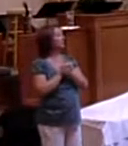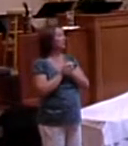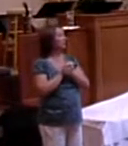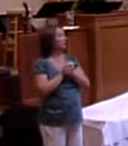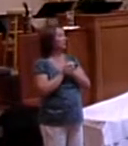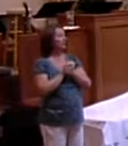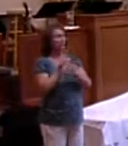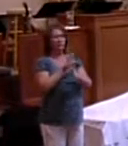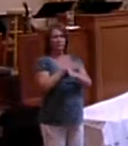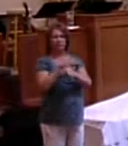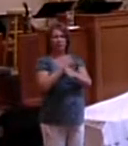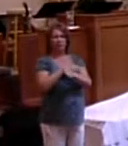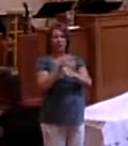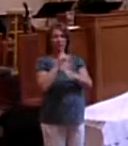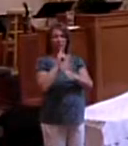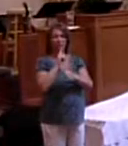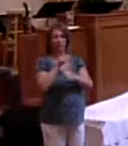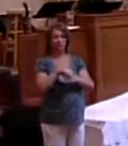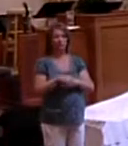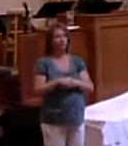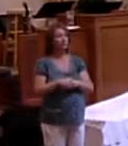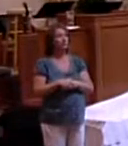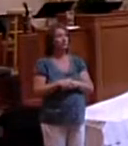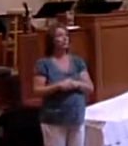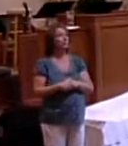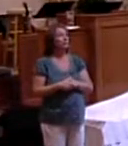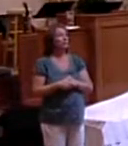There's a song, actually.